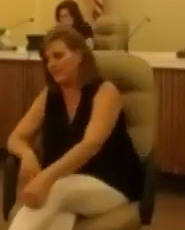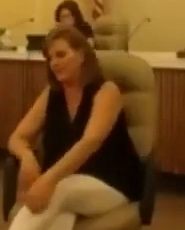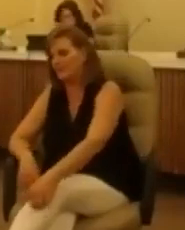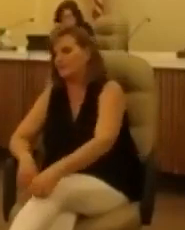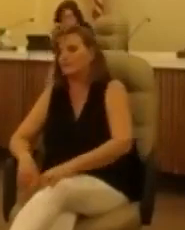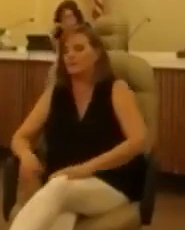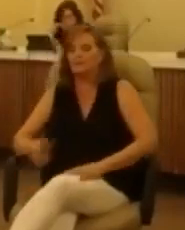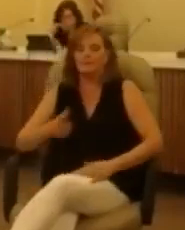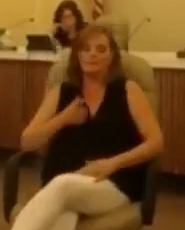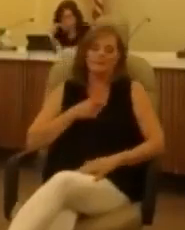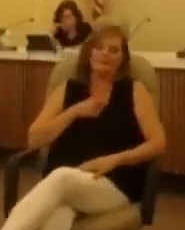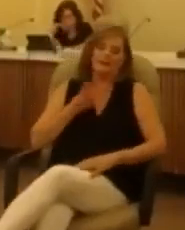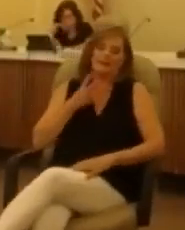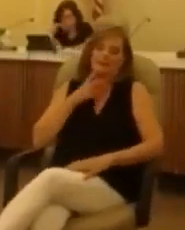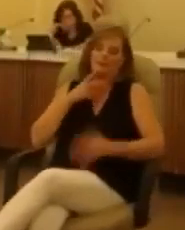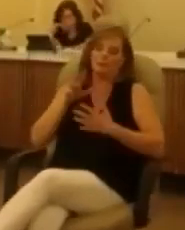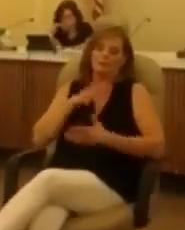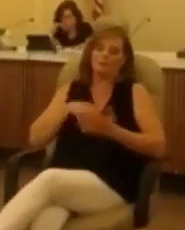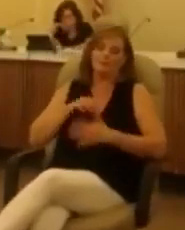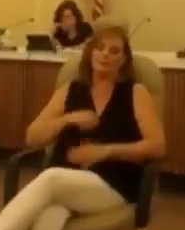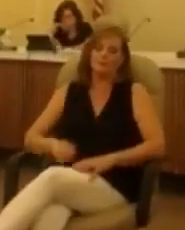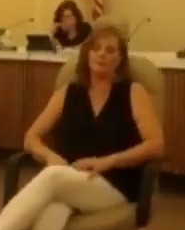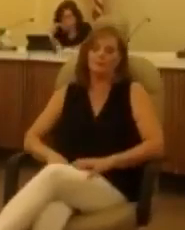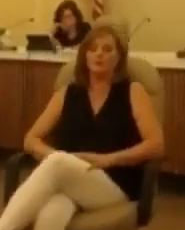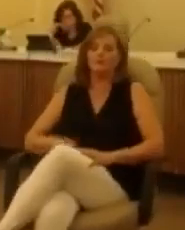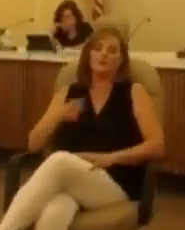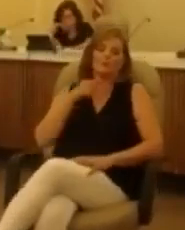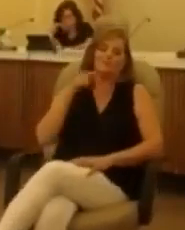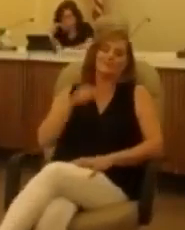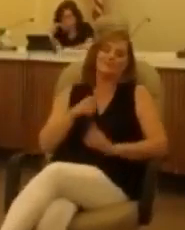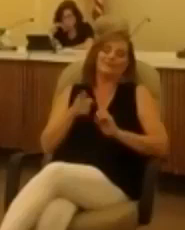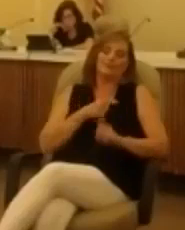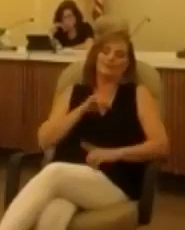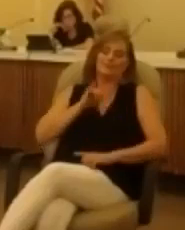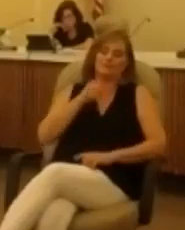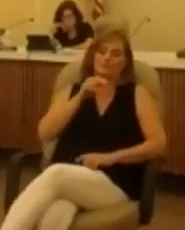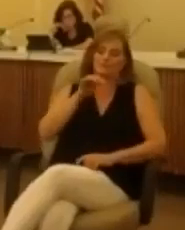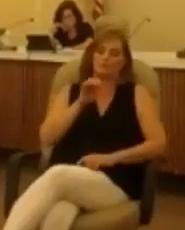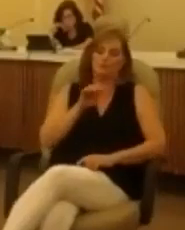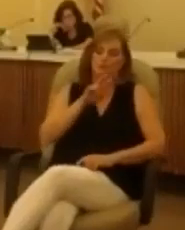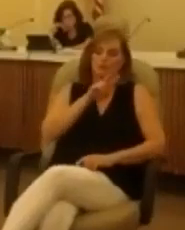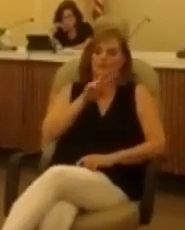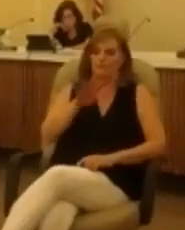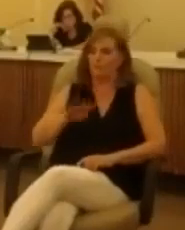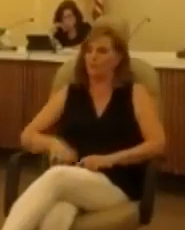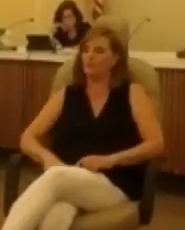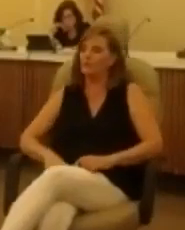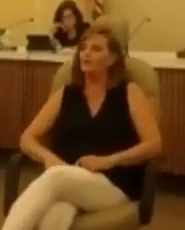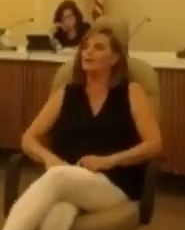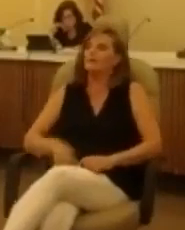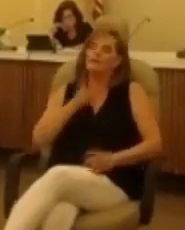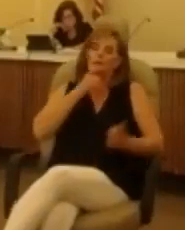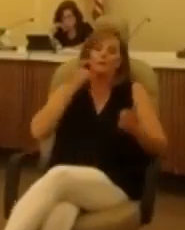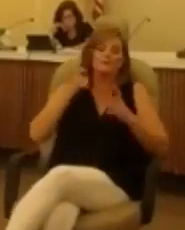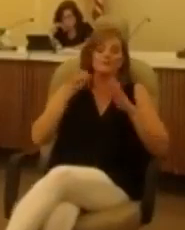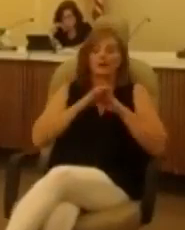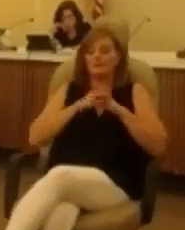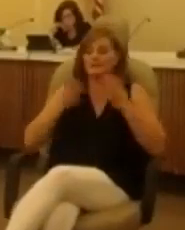I got the two of them mixed up. So this one was from June 24th. Any questions, comments?